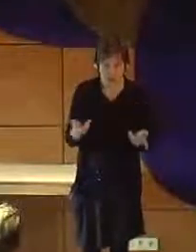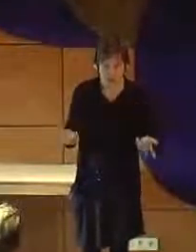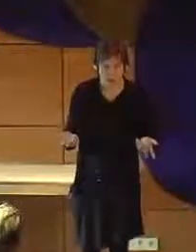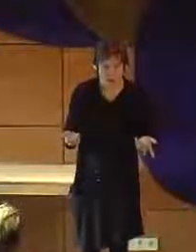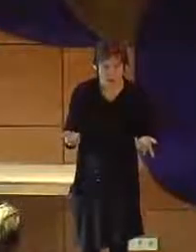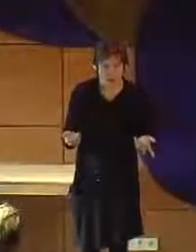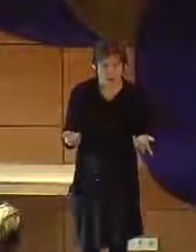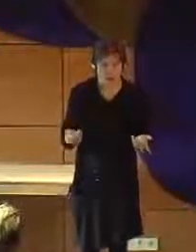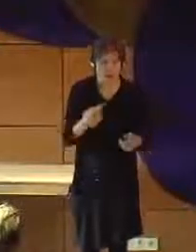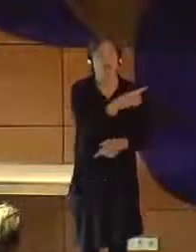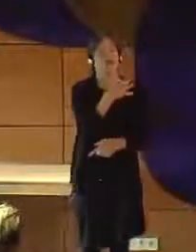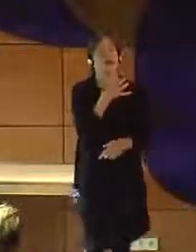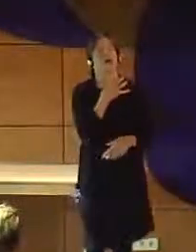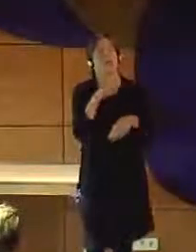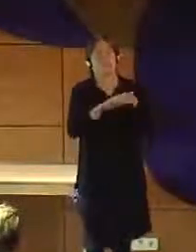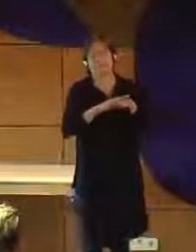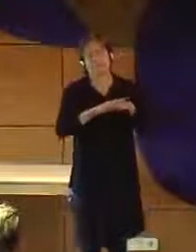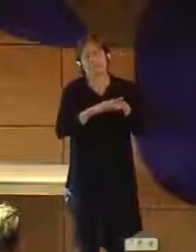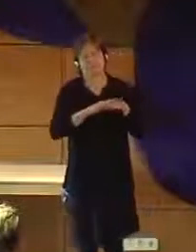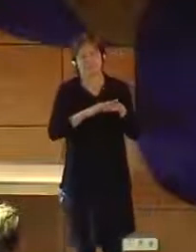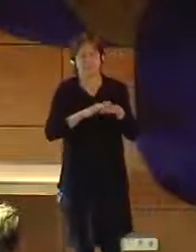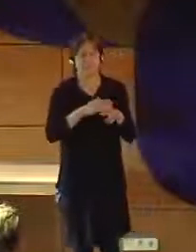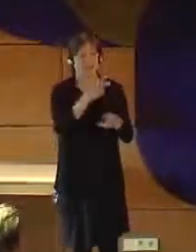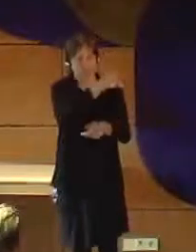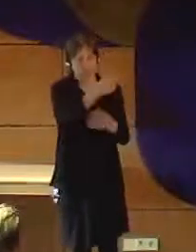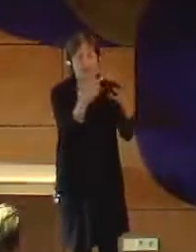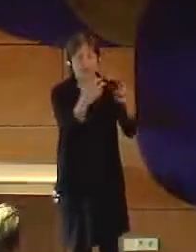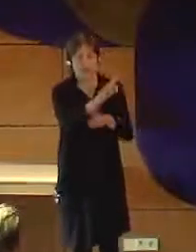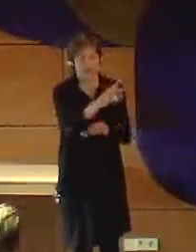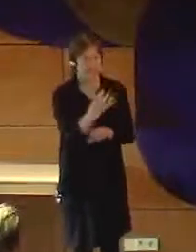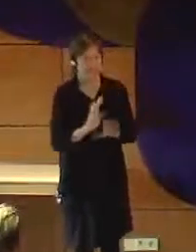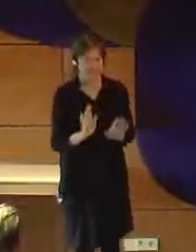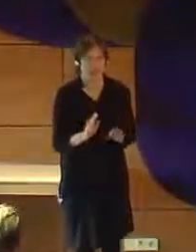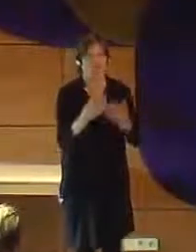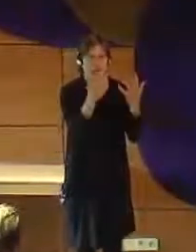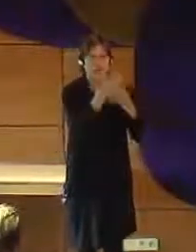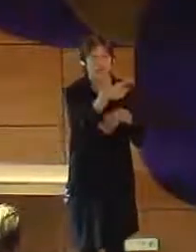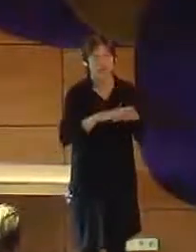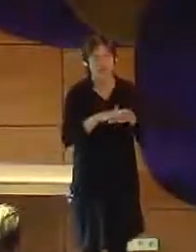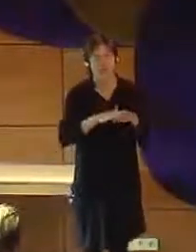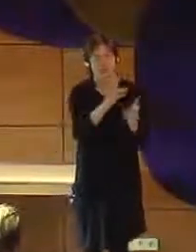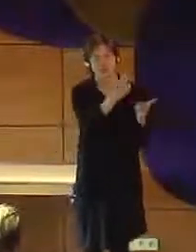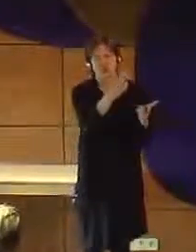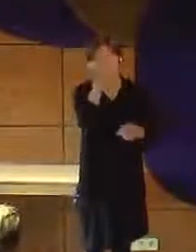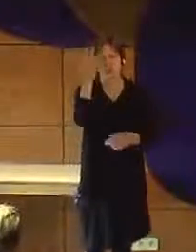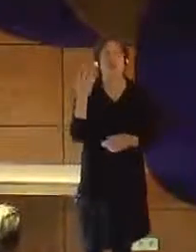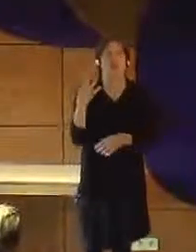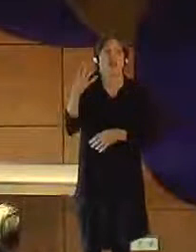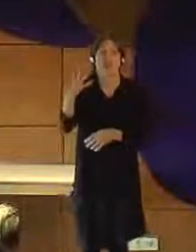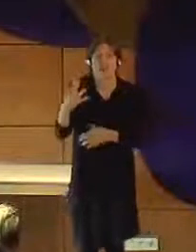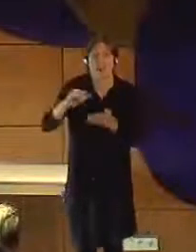yeah, so you're on 80 milligrams a day. Yeah, so that would be, so that would be 4 pumps, 3 to 4